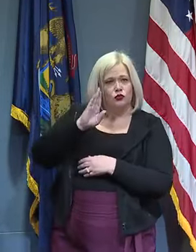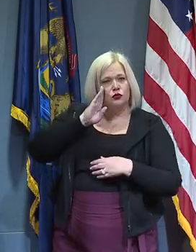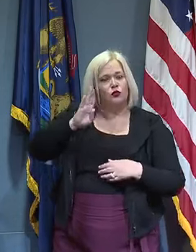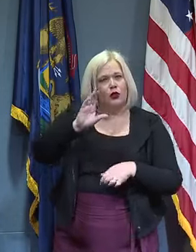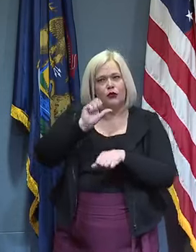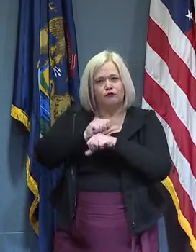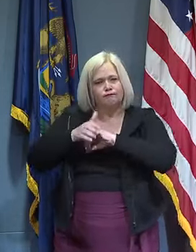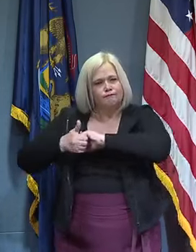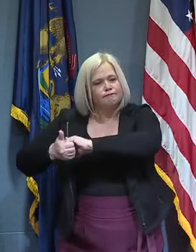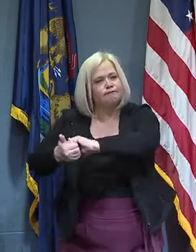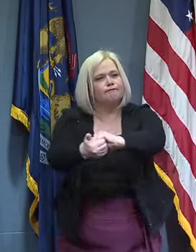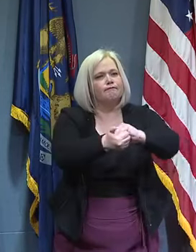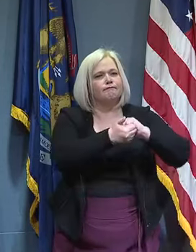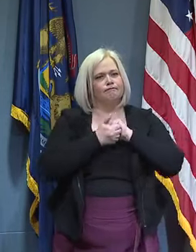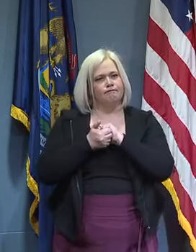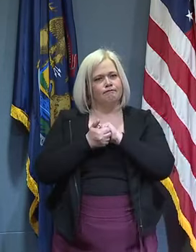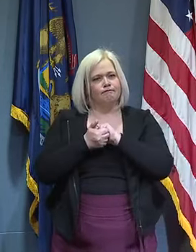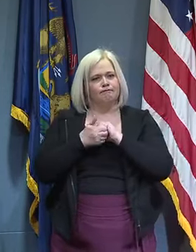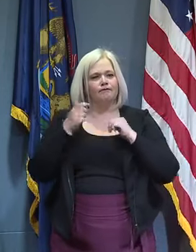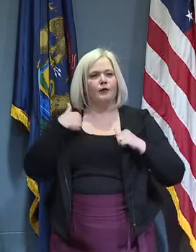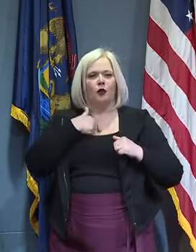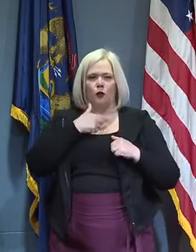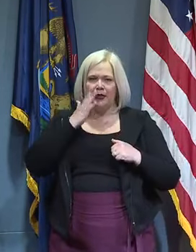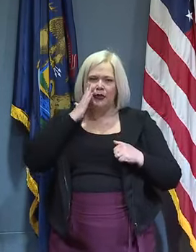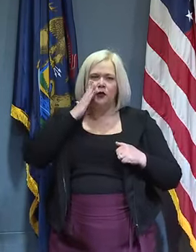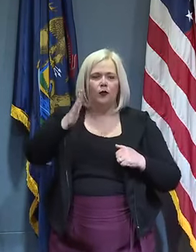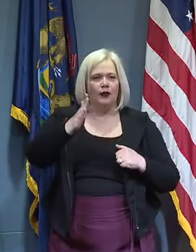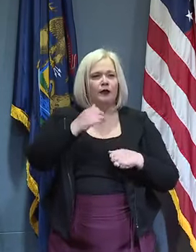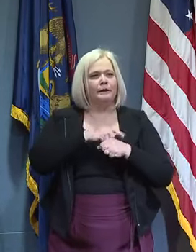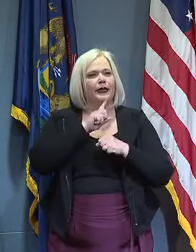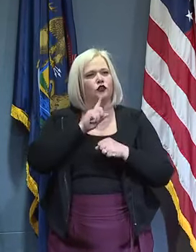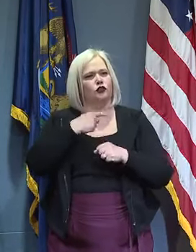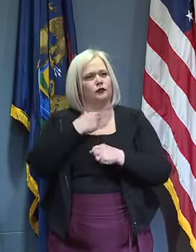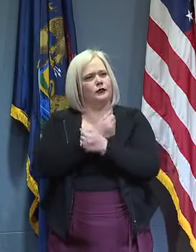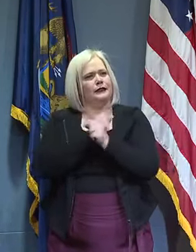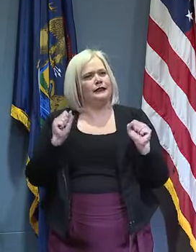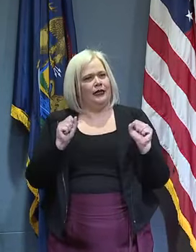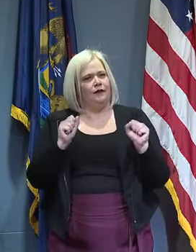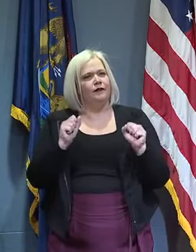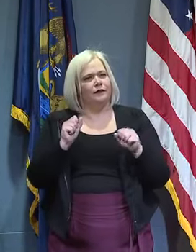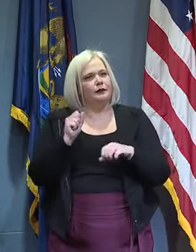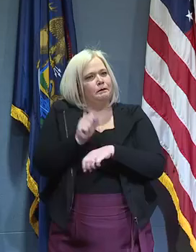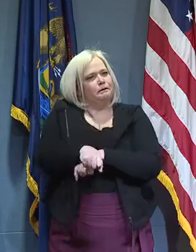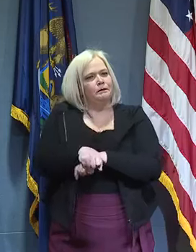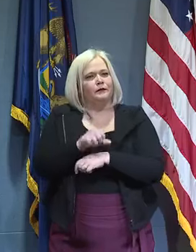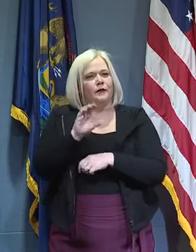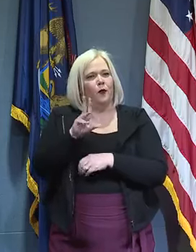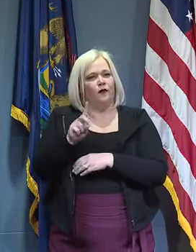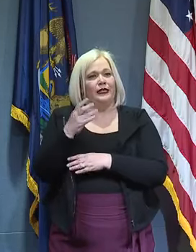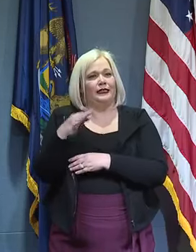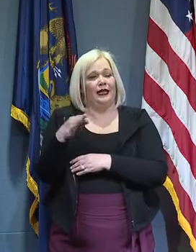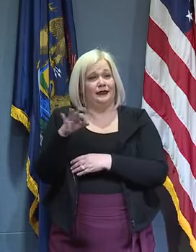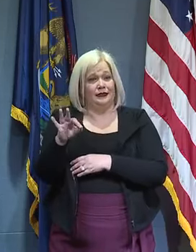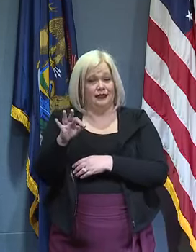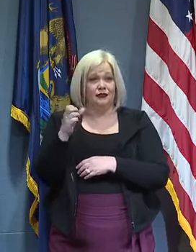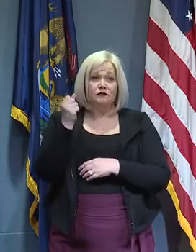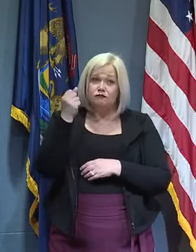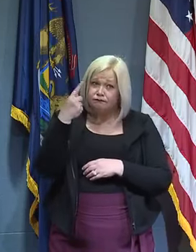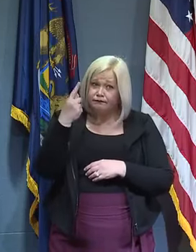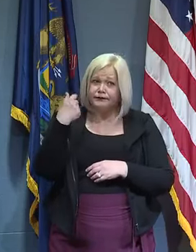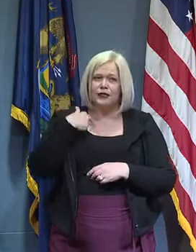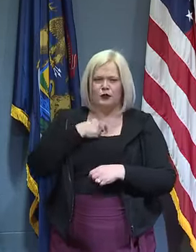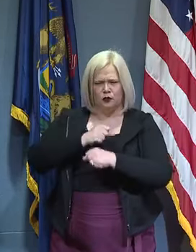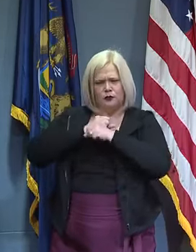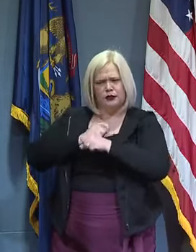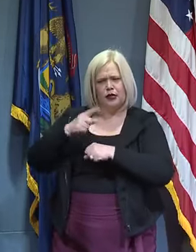challenge that COVID-19 brings to job sites. Make no mistake, we will protect the hardworking men and women